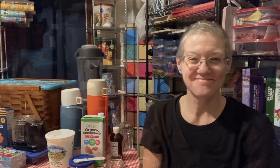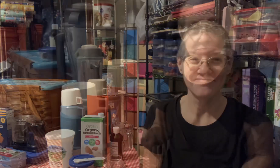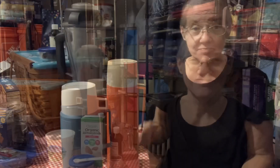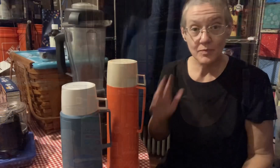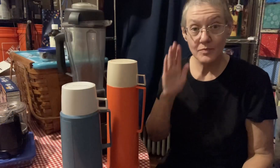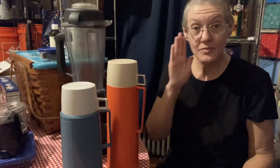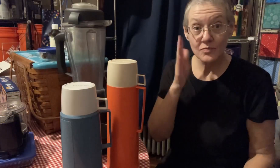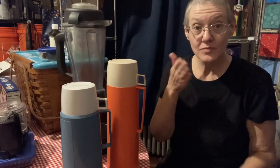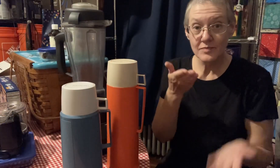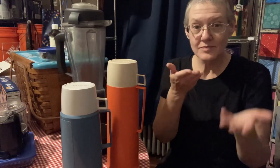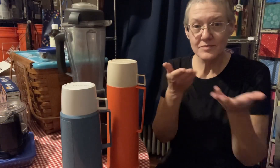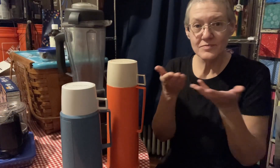make it together.